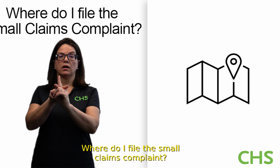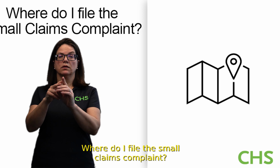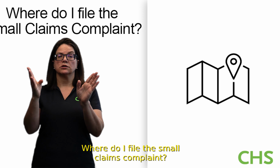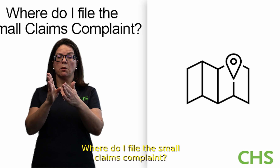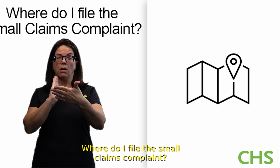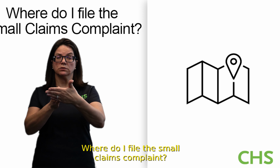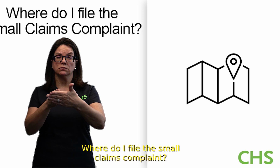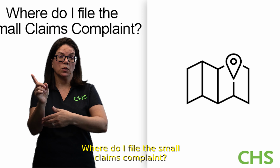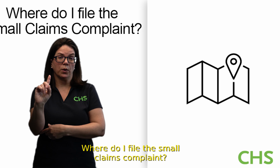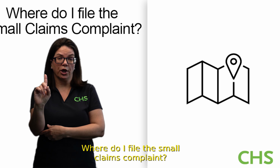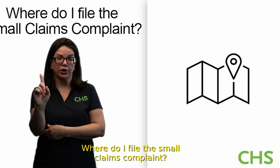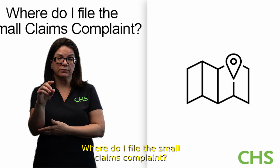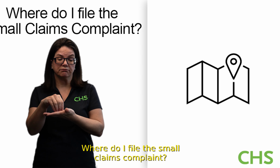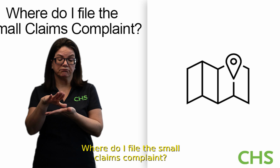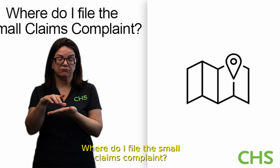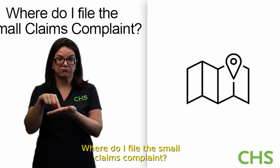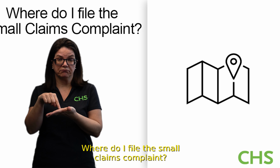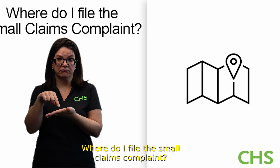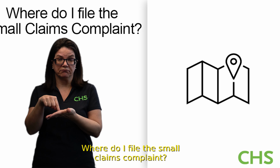Where do I file the small claims complaint?